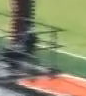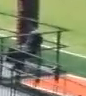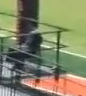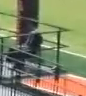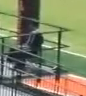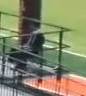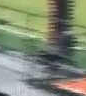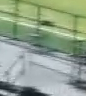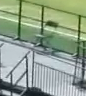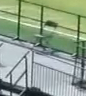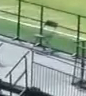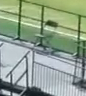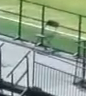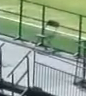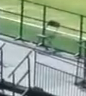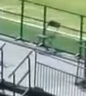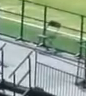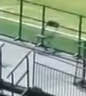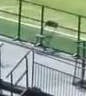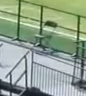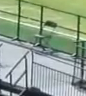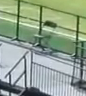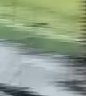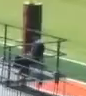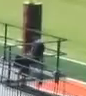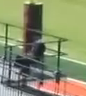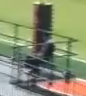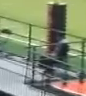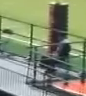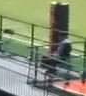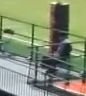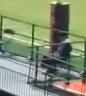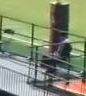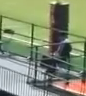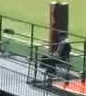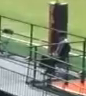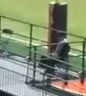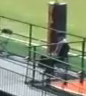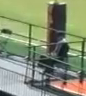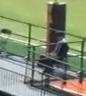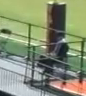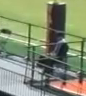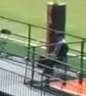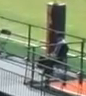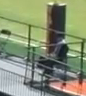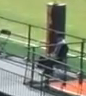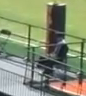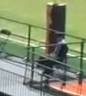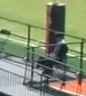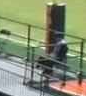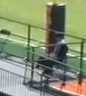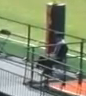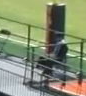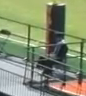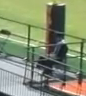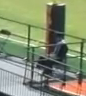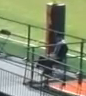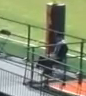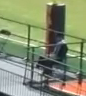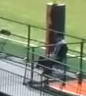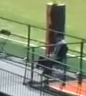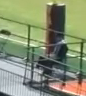5 or more AP exams, 76 students wearing blue cords representing AP